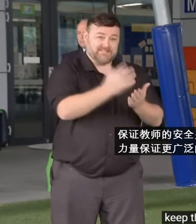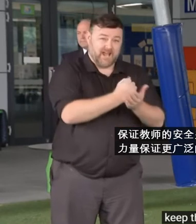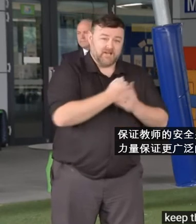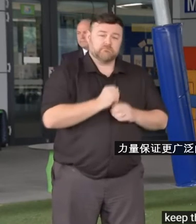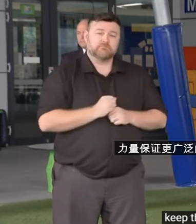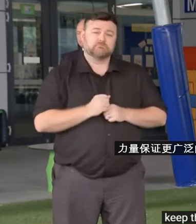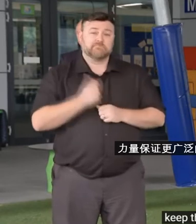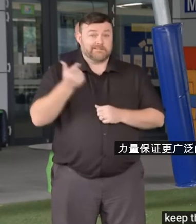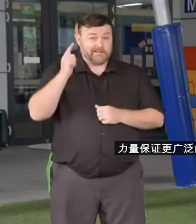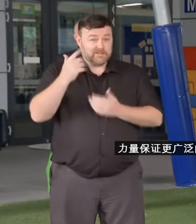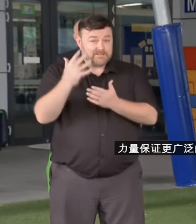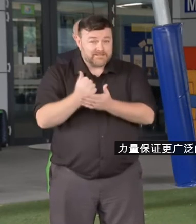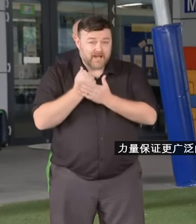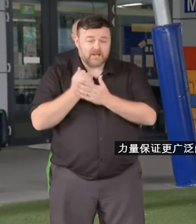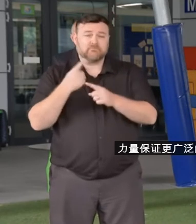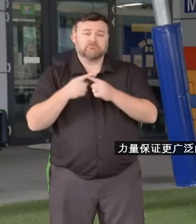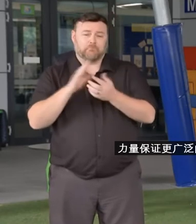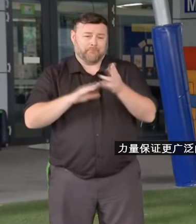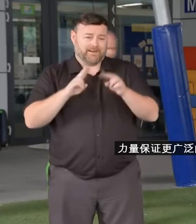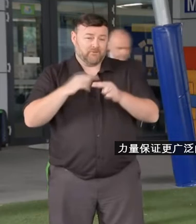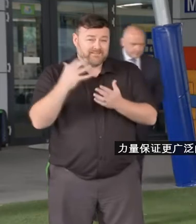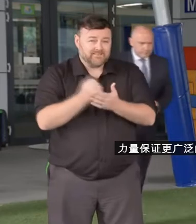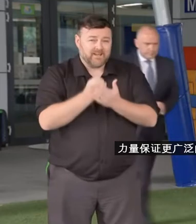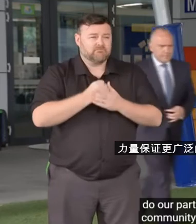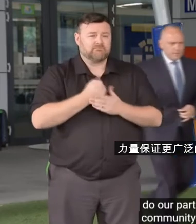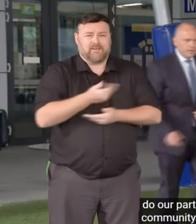community safe. Thank you.